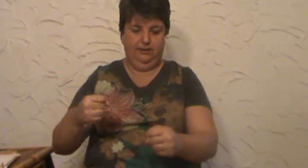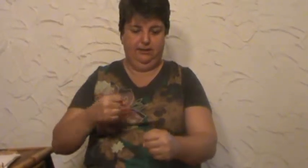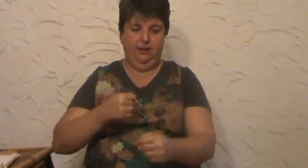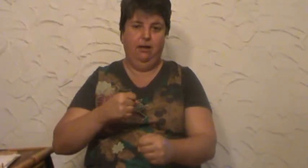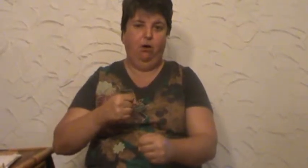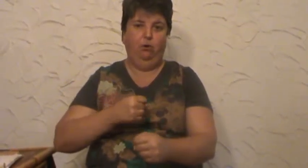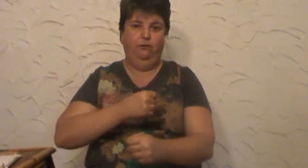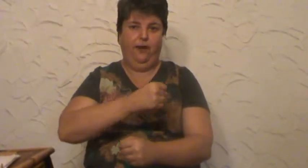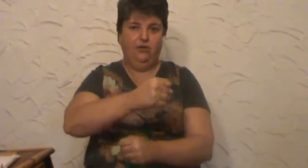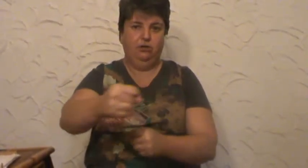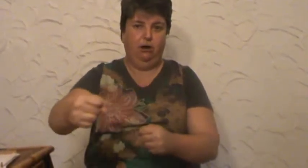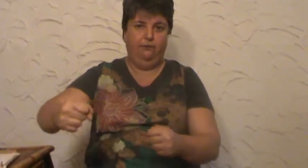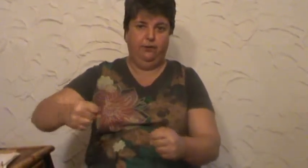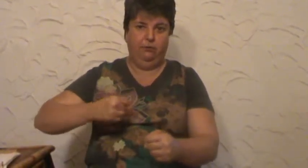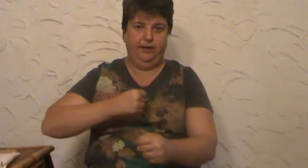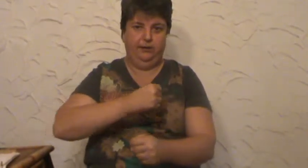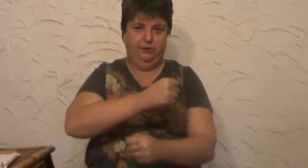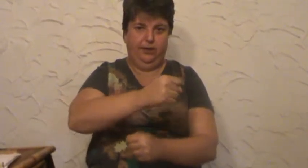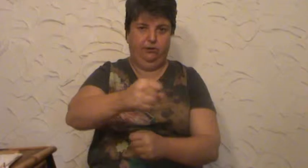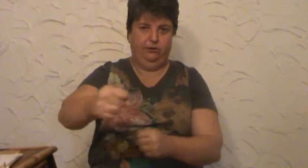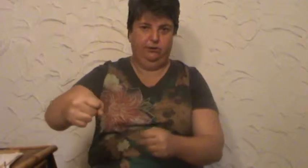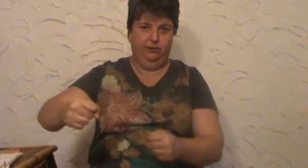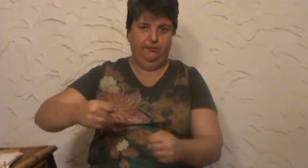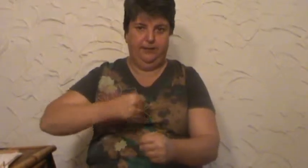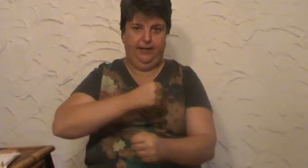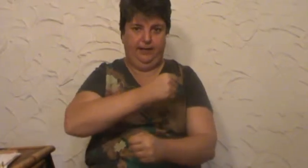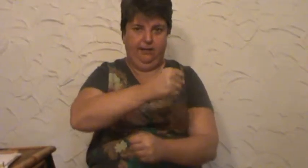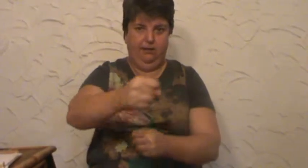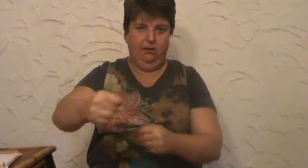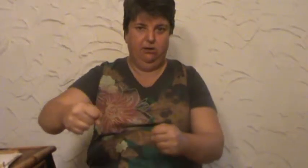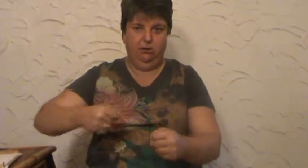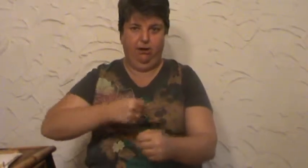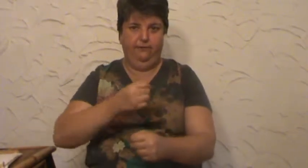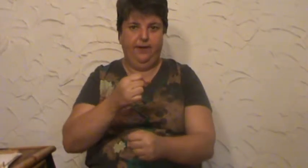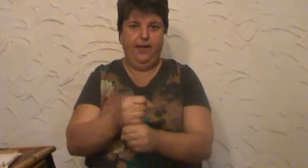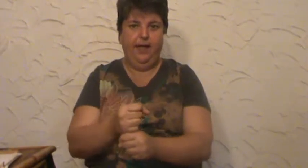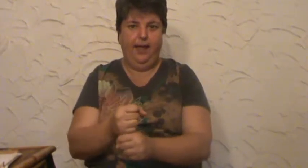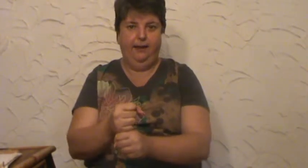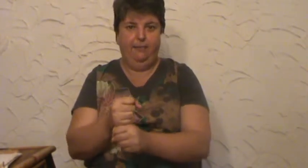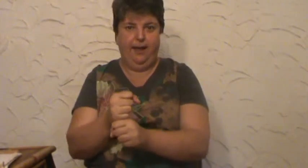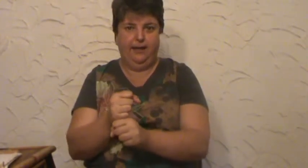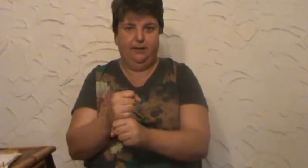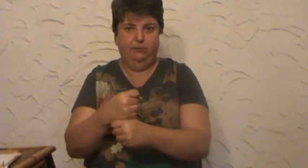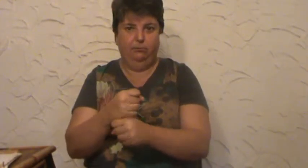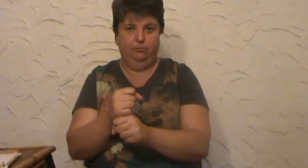an old-fashioned coffee grinder that they're imitating. Coffee and make.